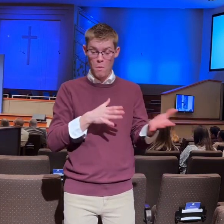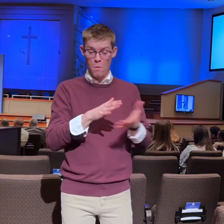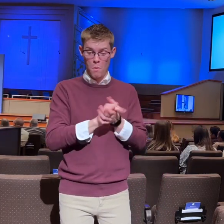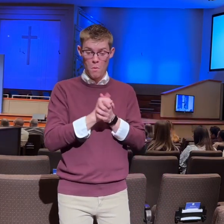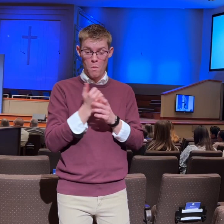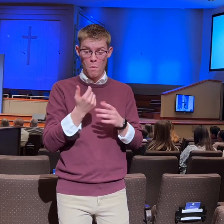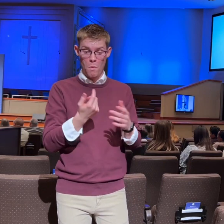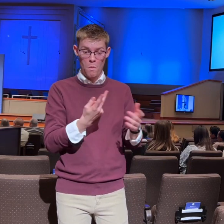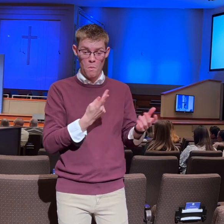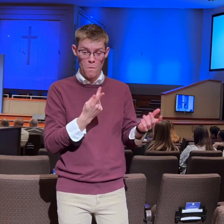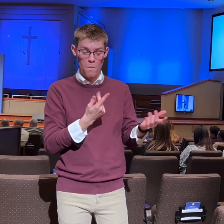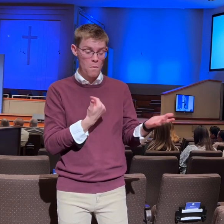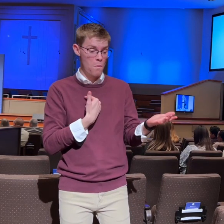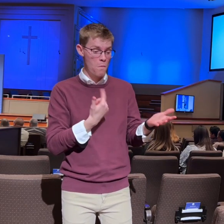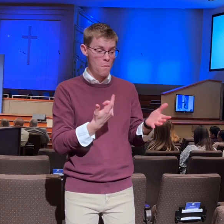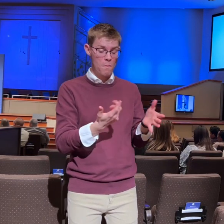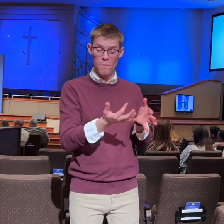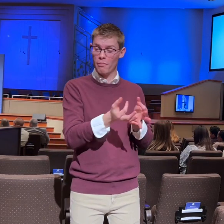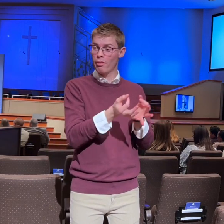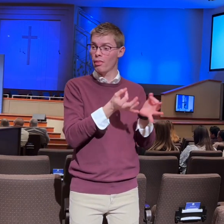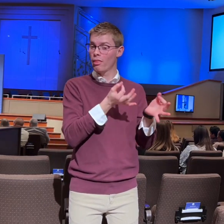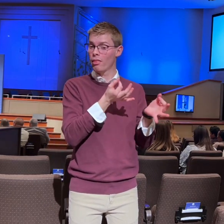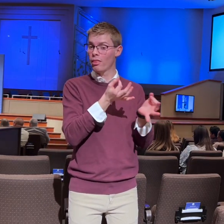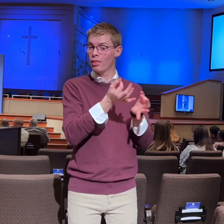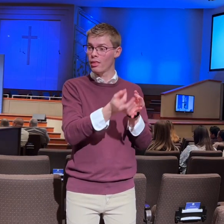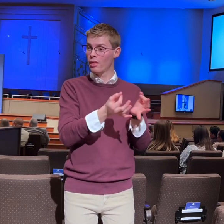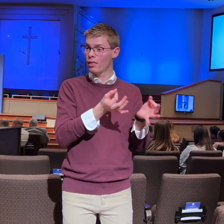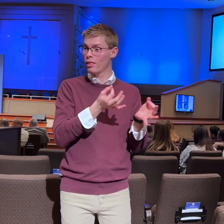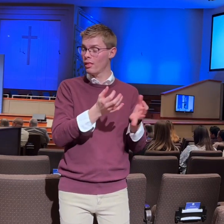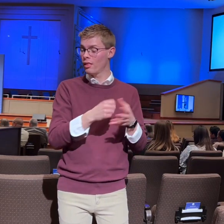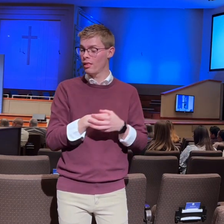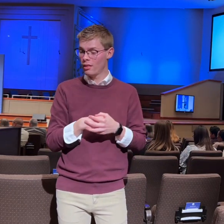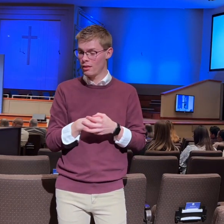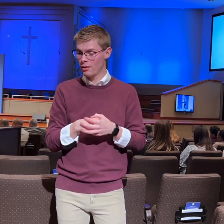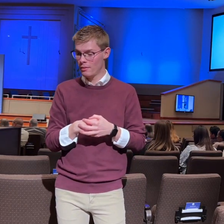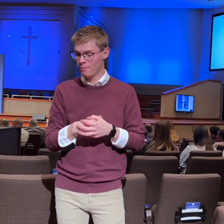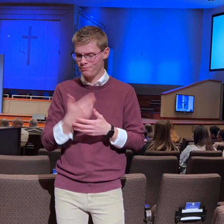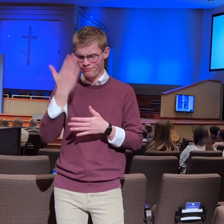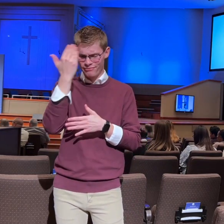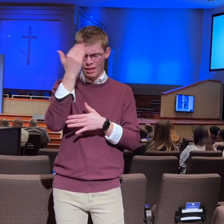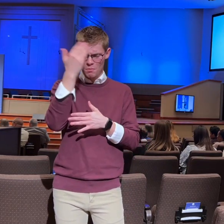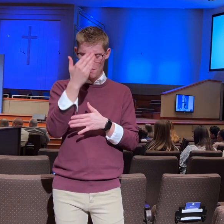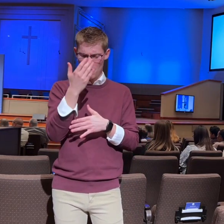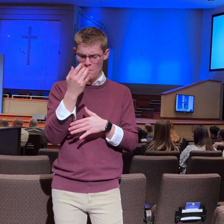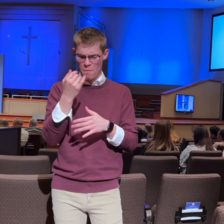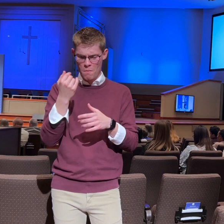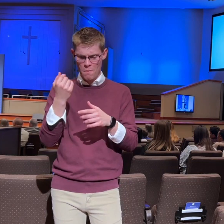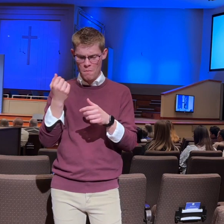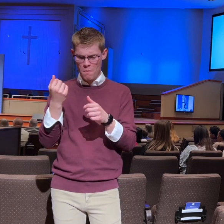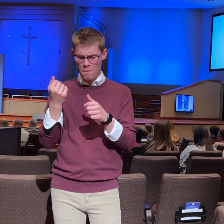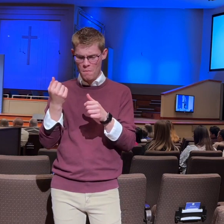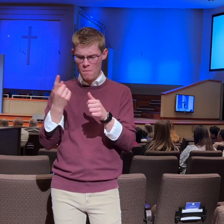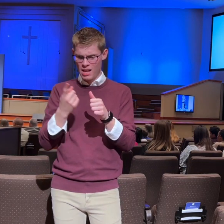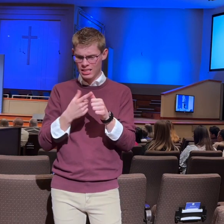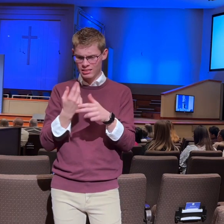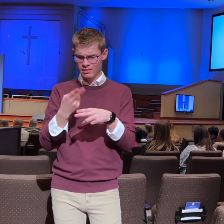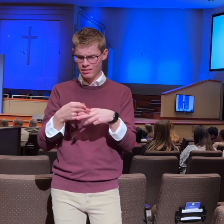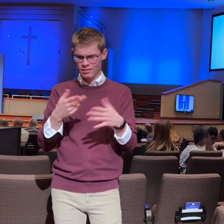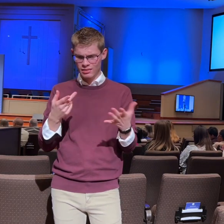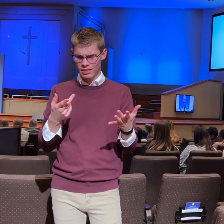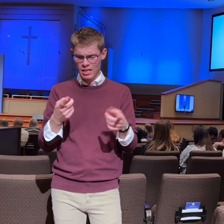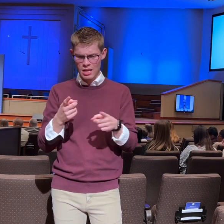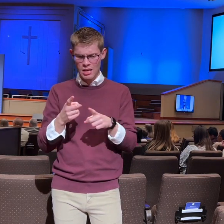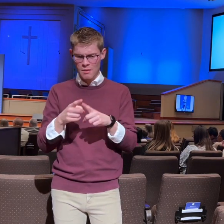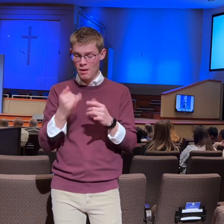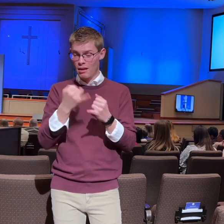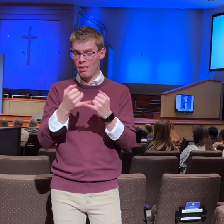And his nickname is Nugent. Honey, I can't remember his first name. Do you remember? I just remember his nickname right now. But anyways, he'll